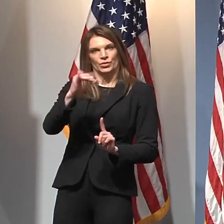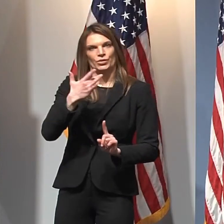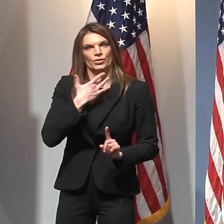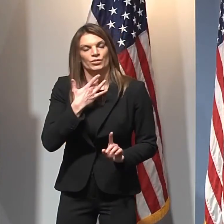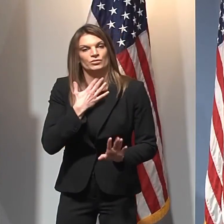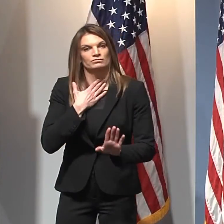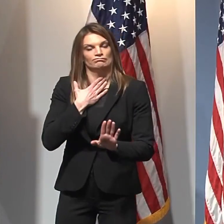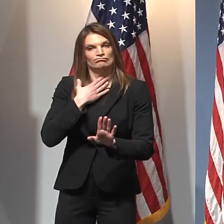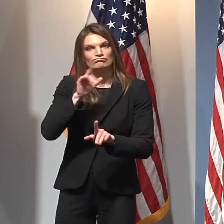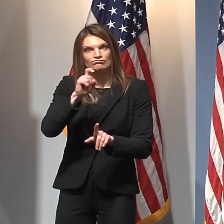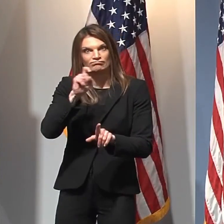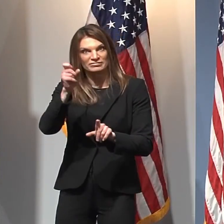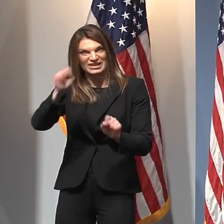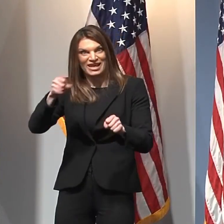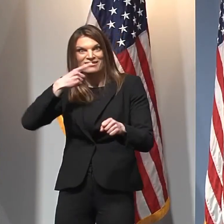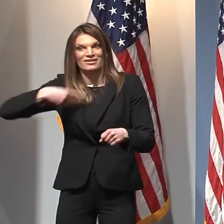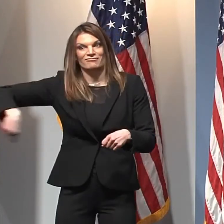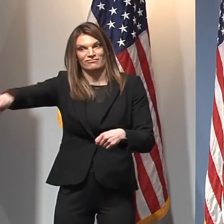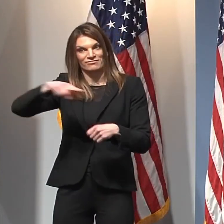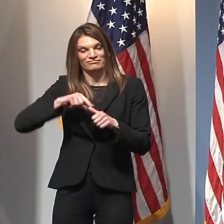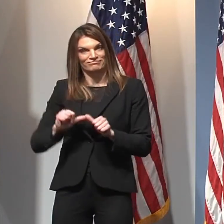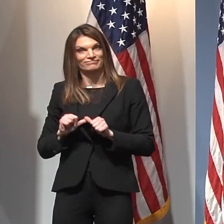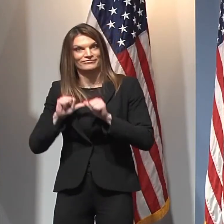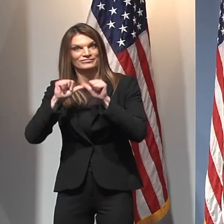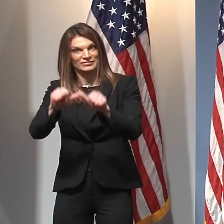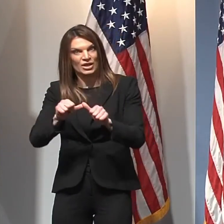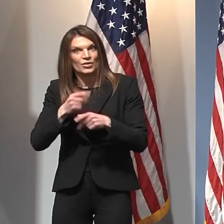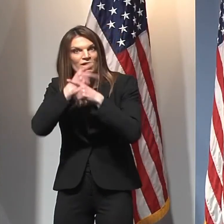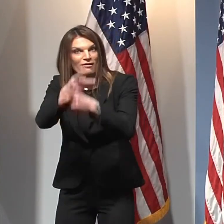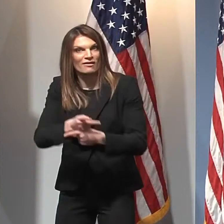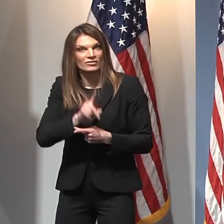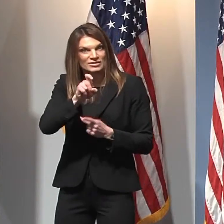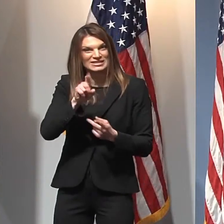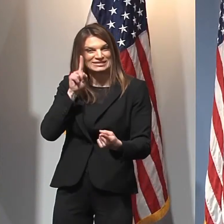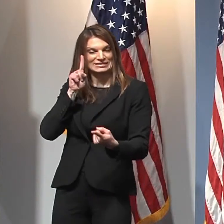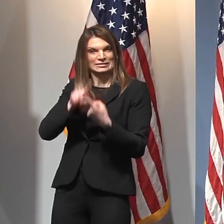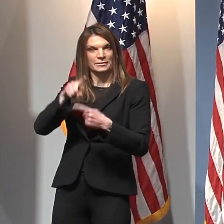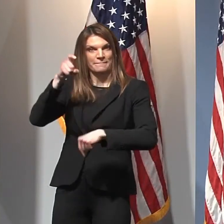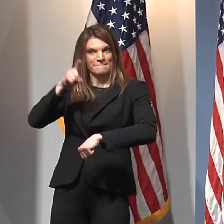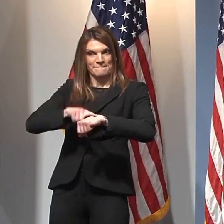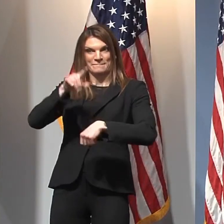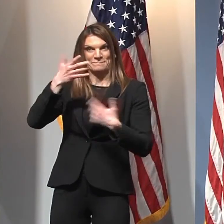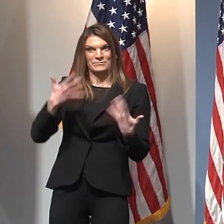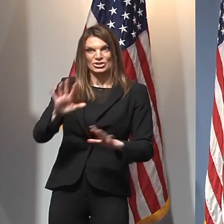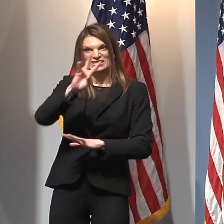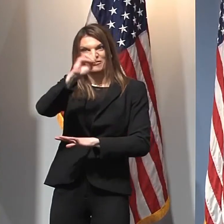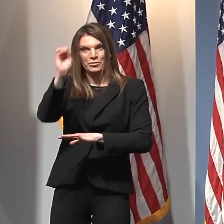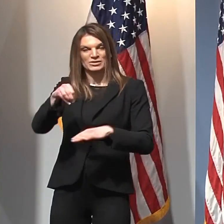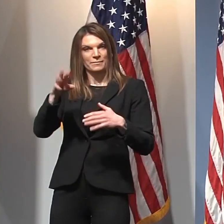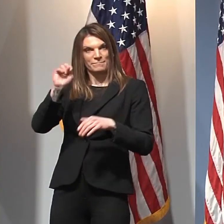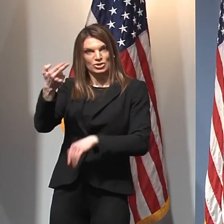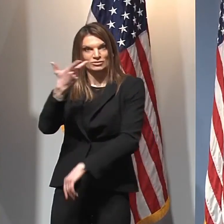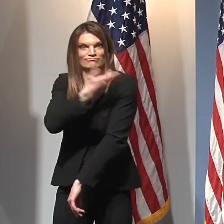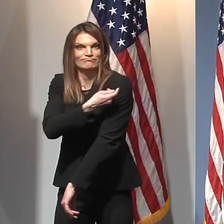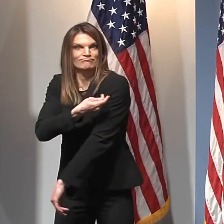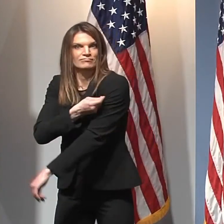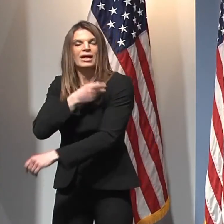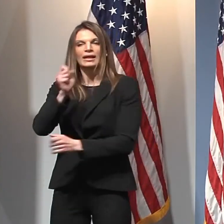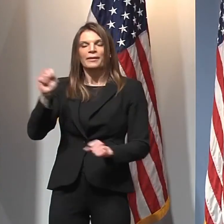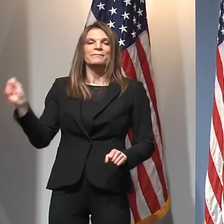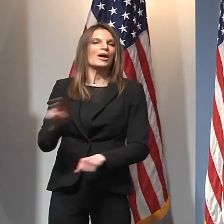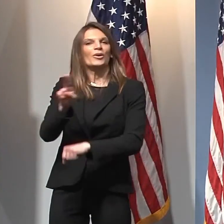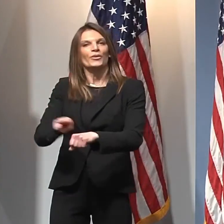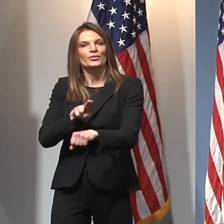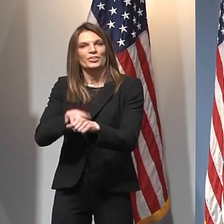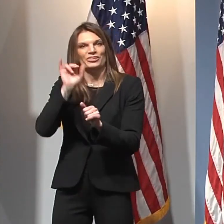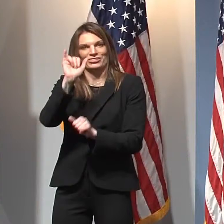we, 10 million Michiganders, continue to take this seriously until we get to that 70% number? And that's what's so crucial. And that's